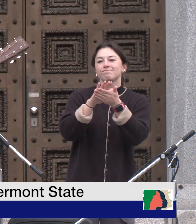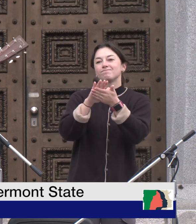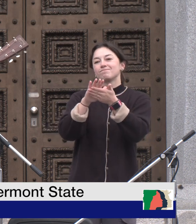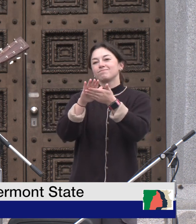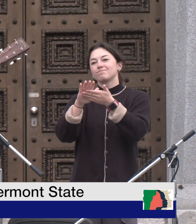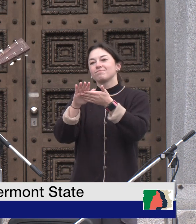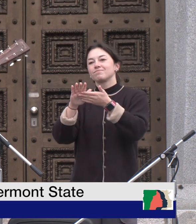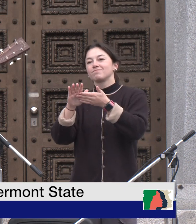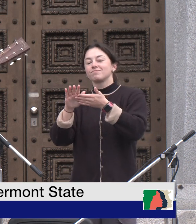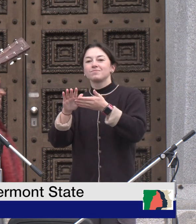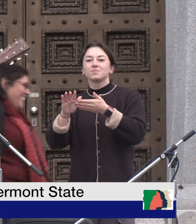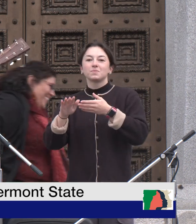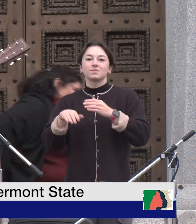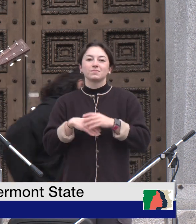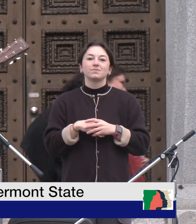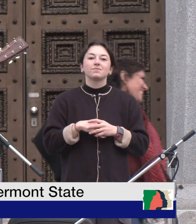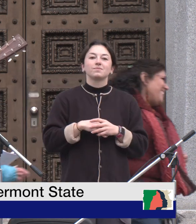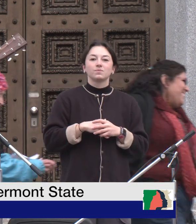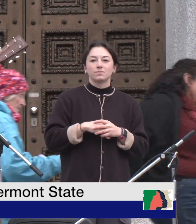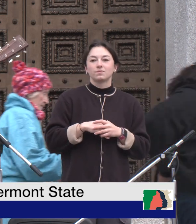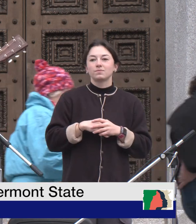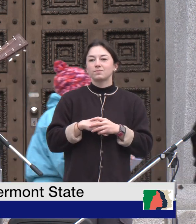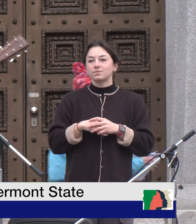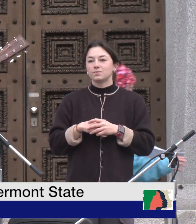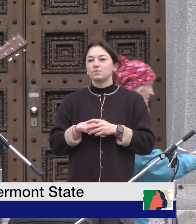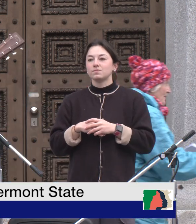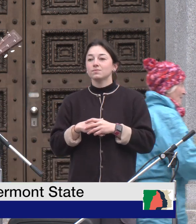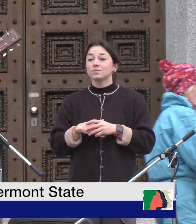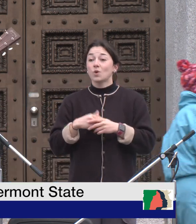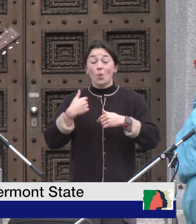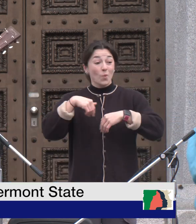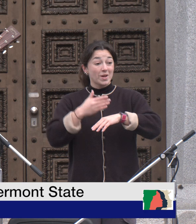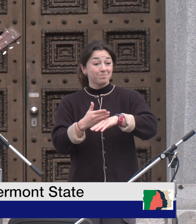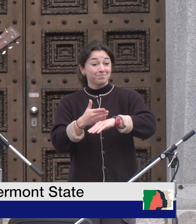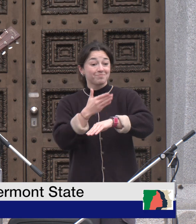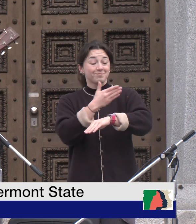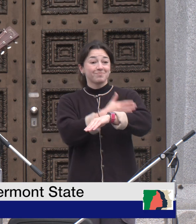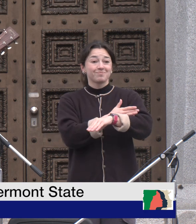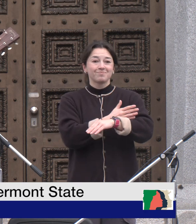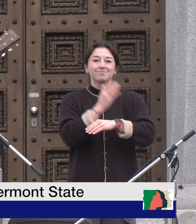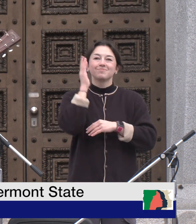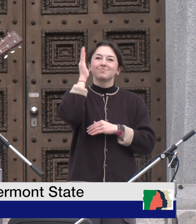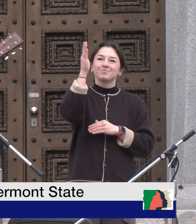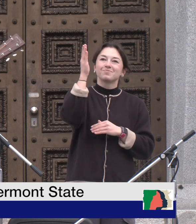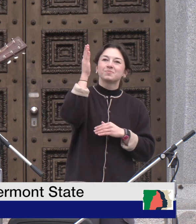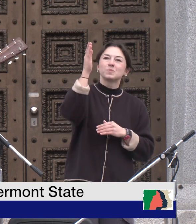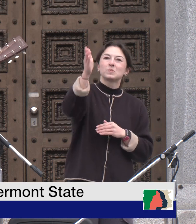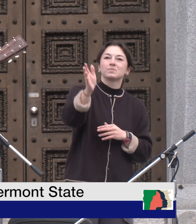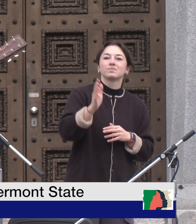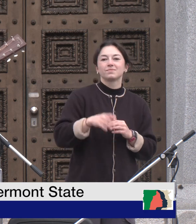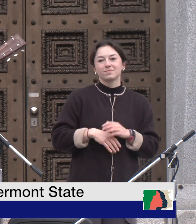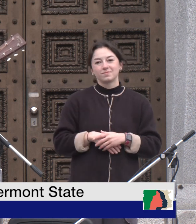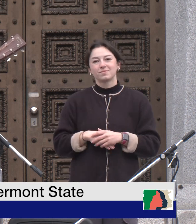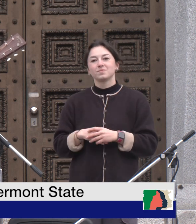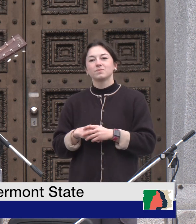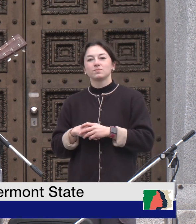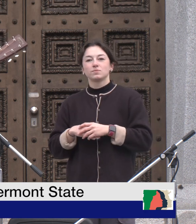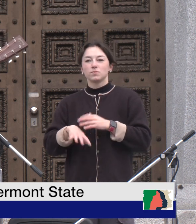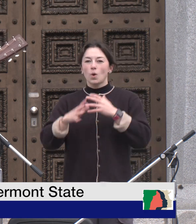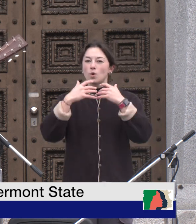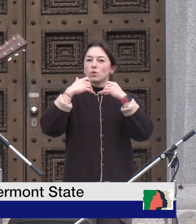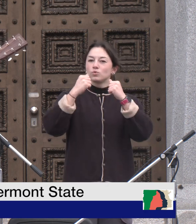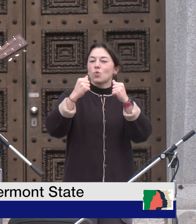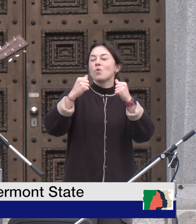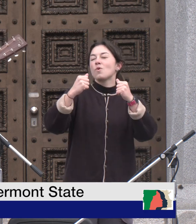are kinder than that. We are moving forward. We are not going back. We